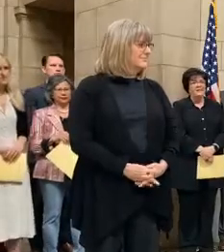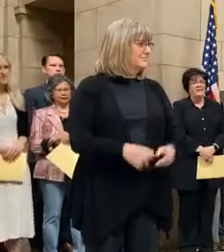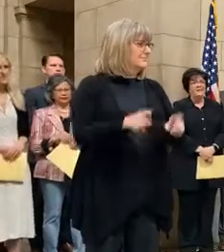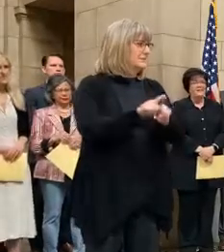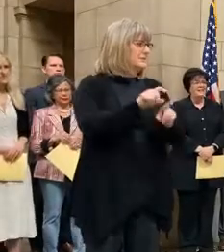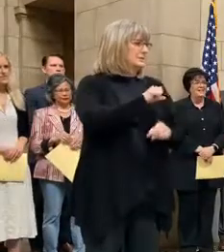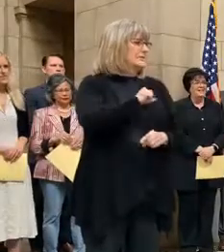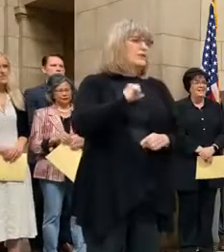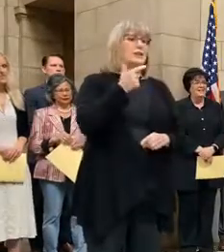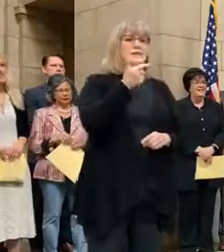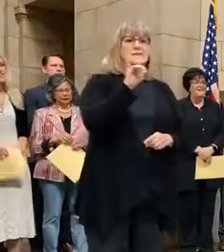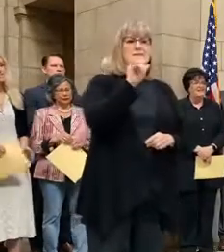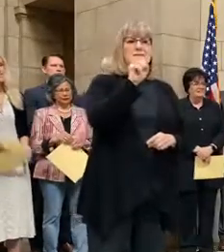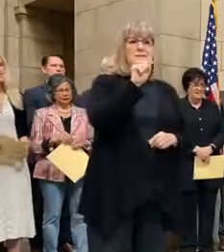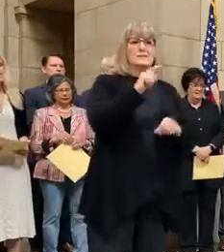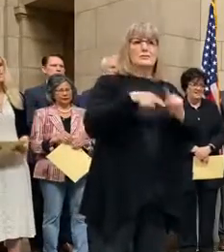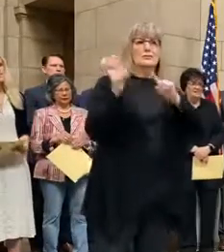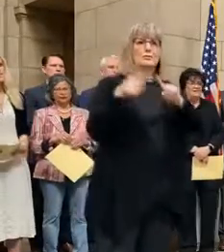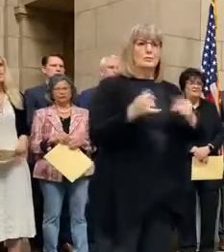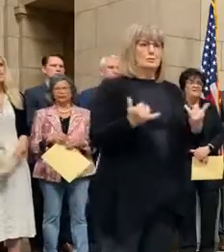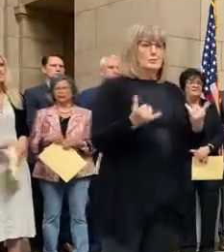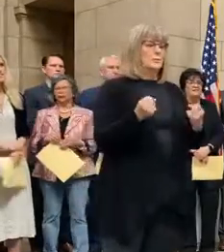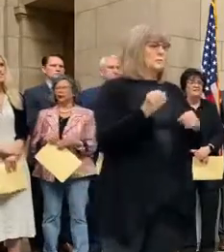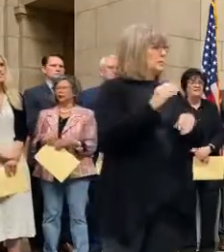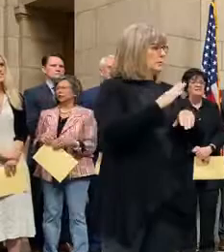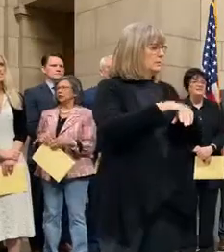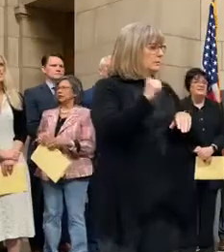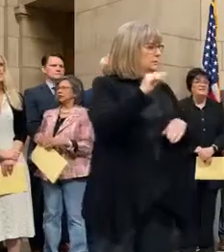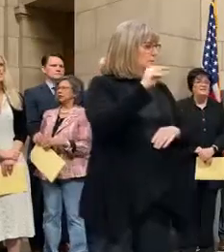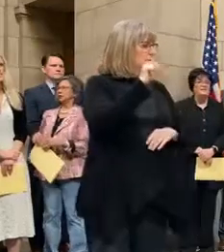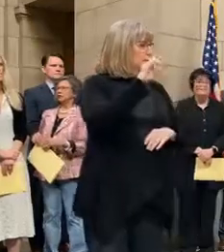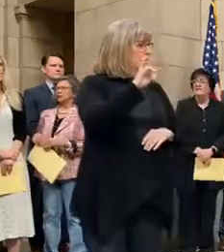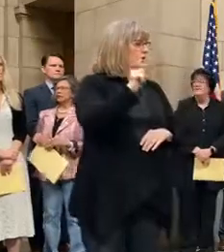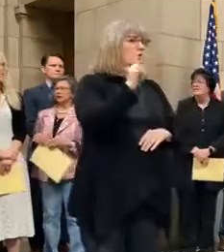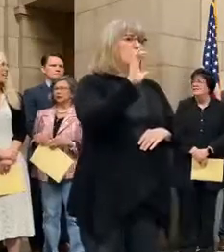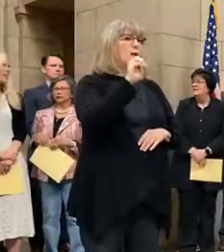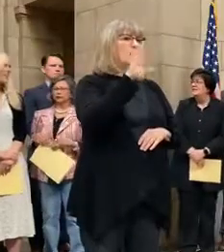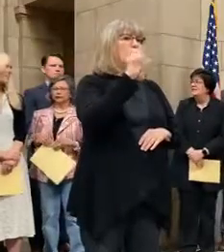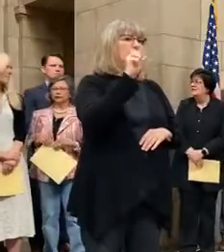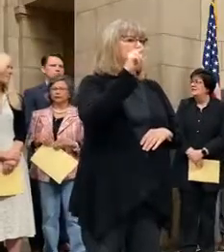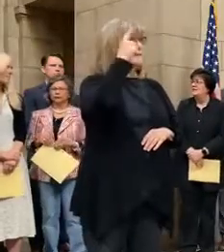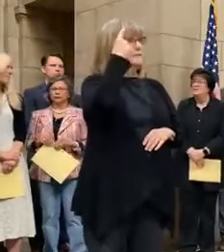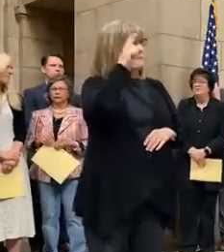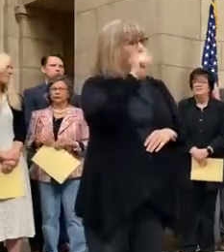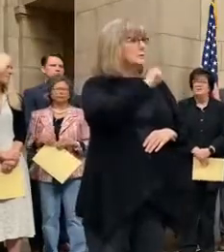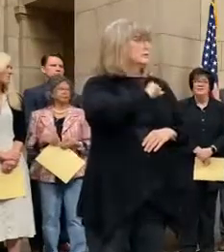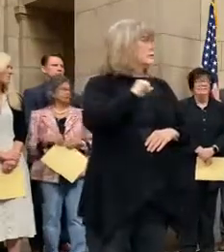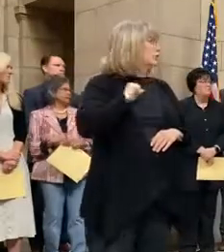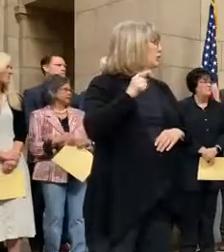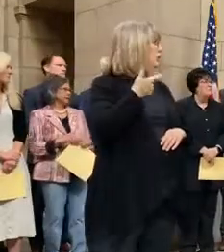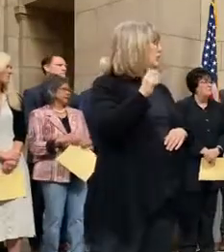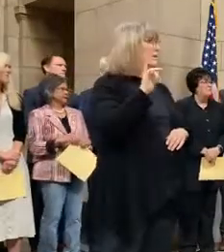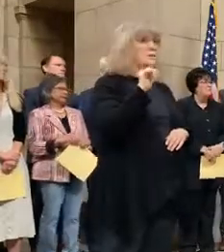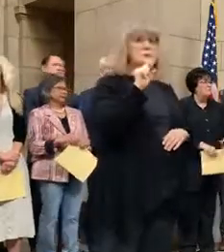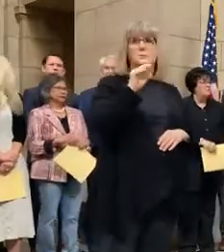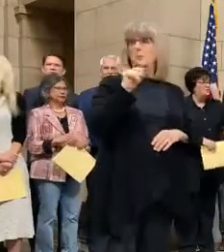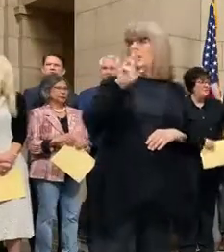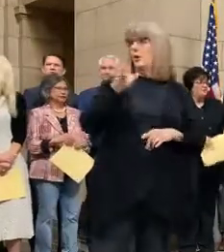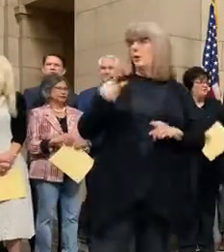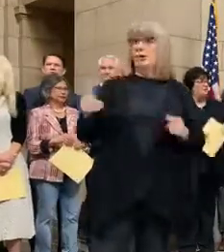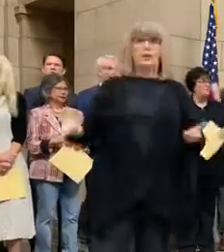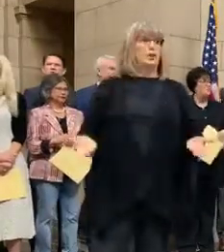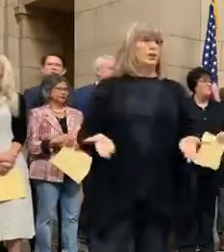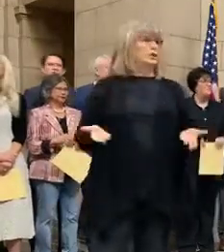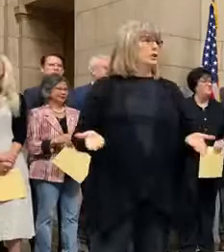Also, Senator Geist could not be with us today, so I'd like to call up Mary Jacobson for Senator Geist. Mary, are you